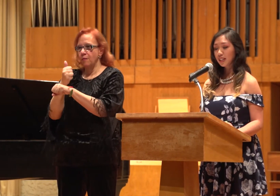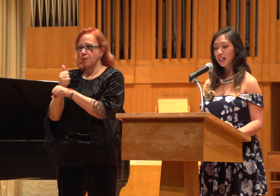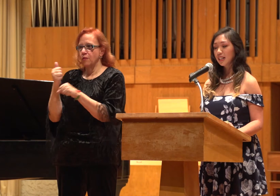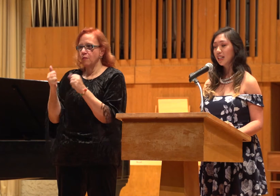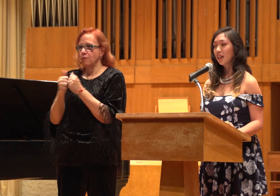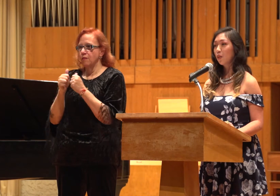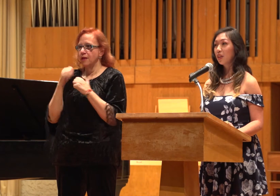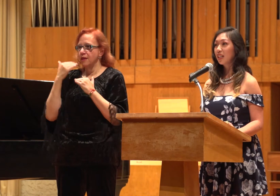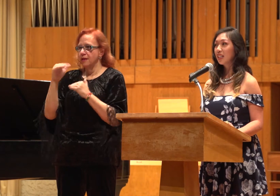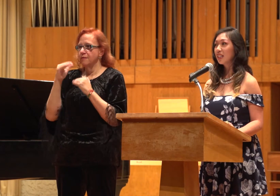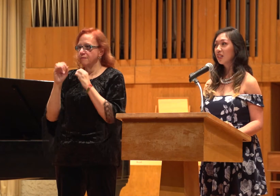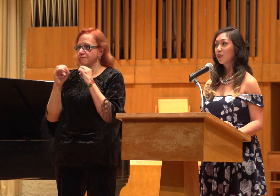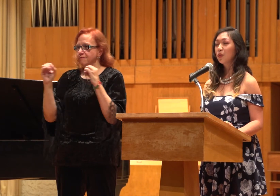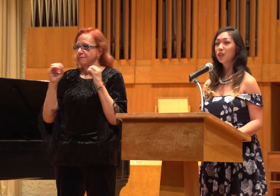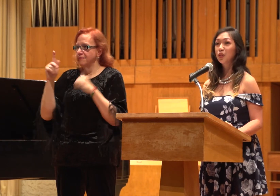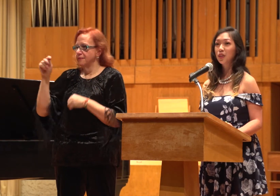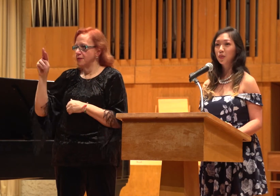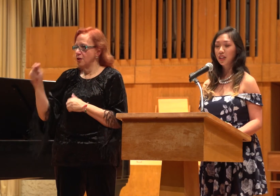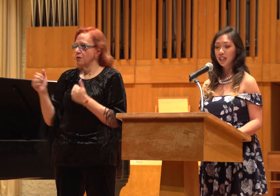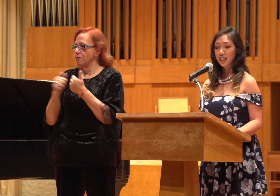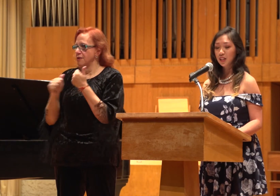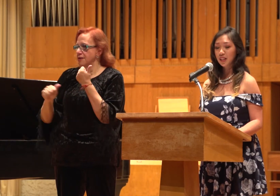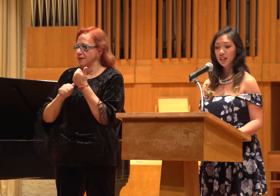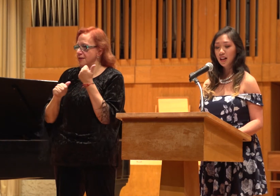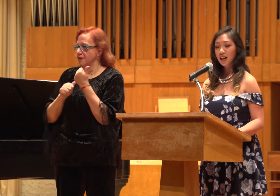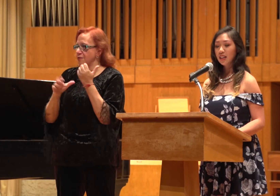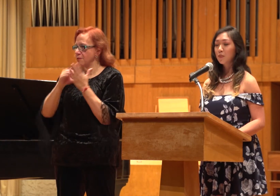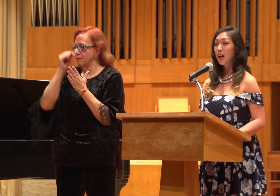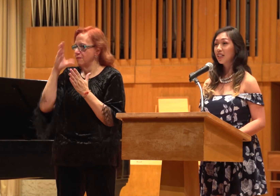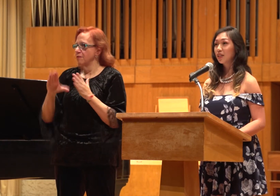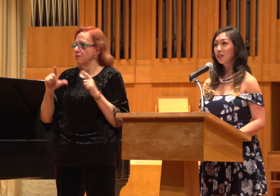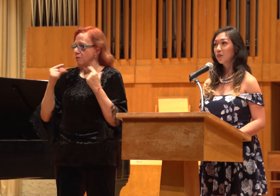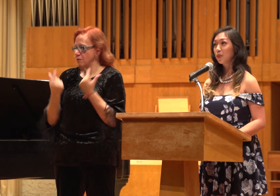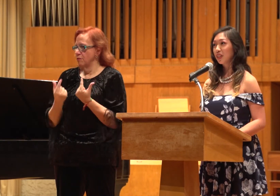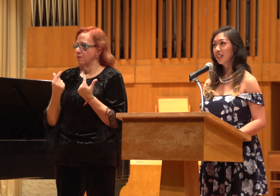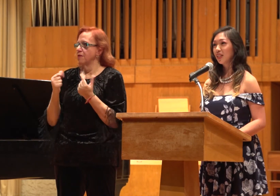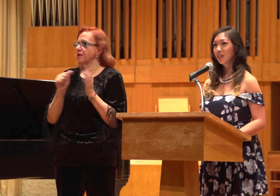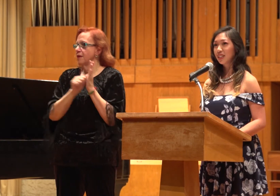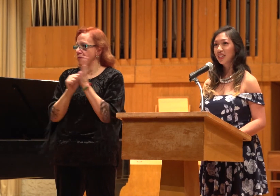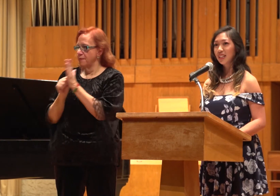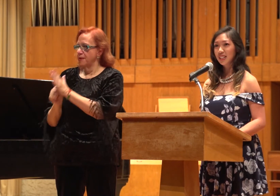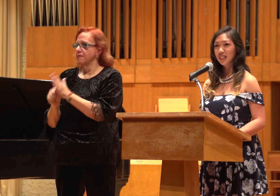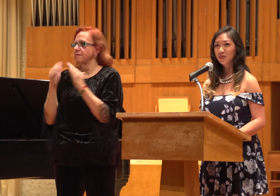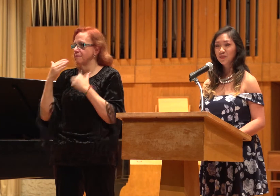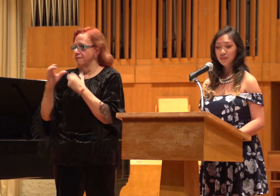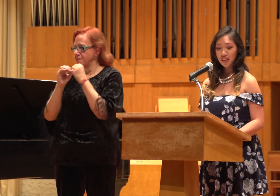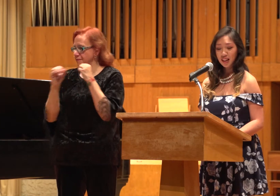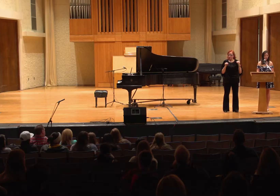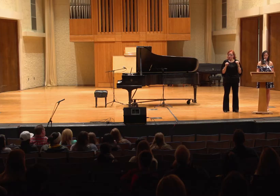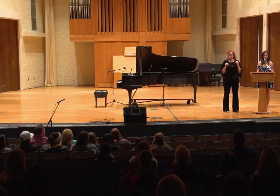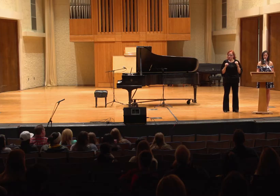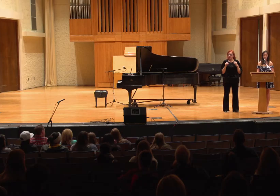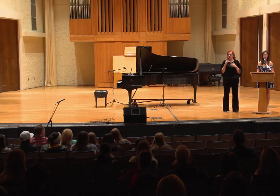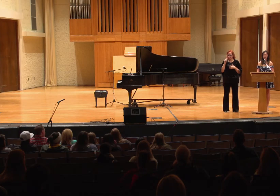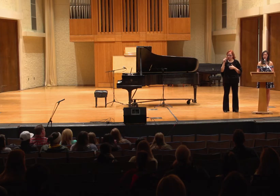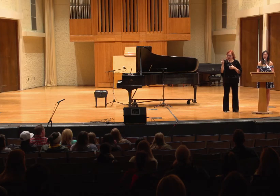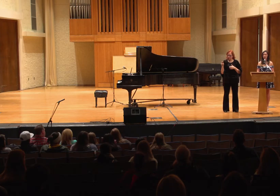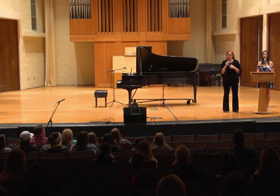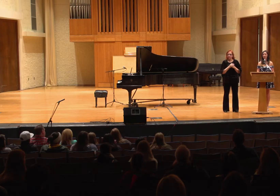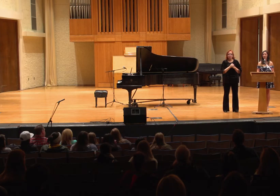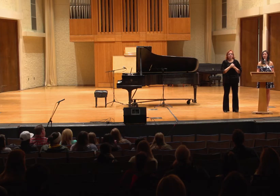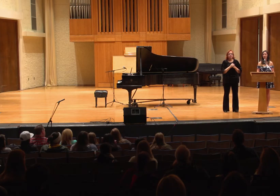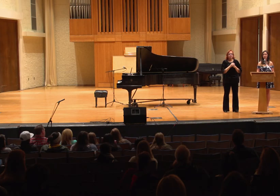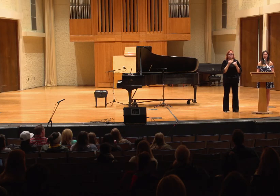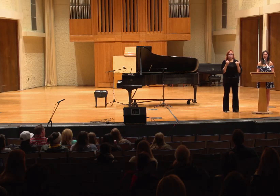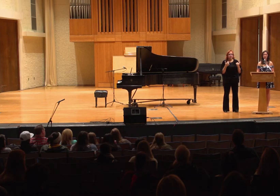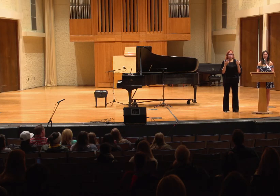Borderless Arts Tennessee with assistance from the student organization, the Ambassadors of Borderless Arts Tennessee. Before we begin,